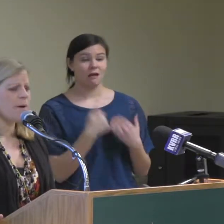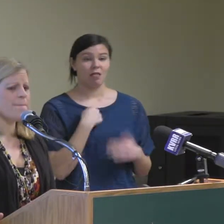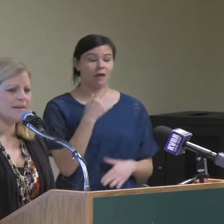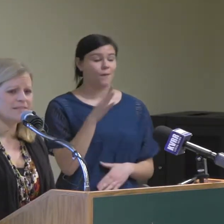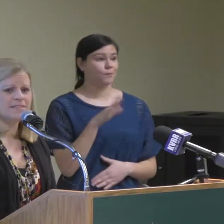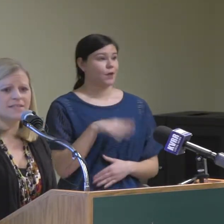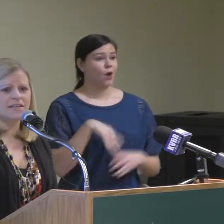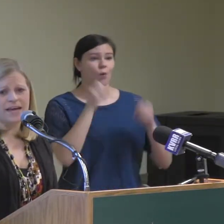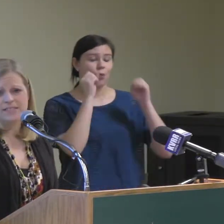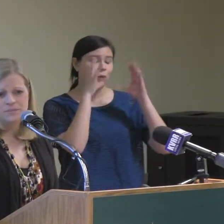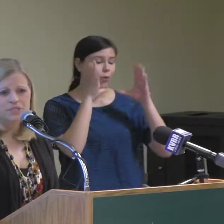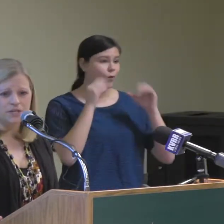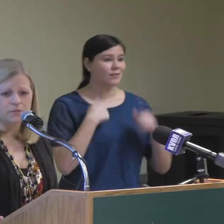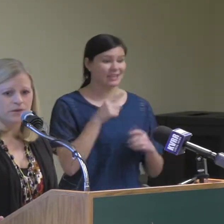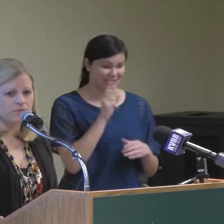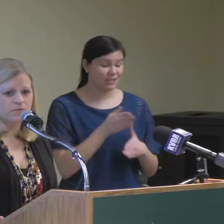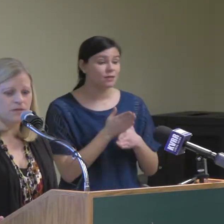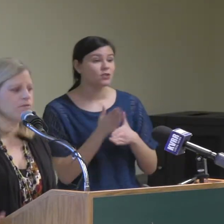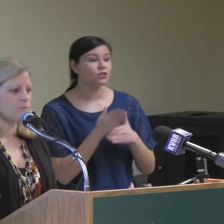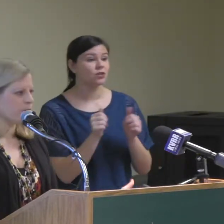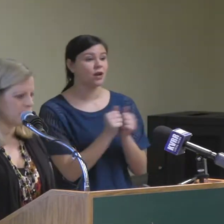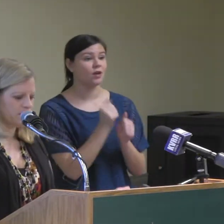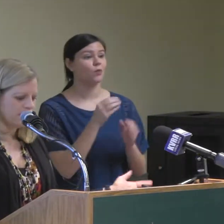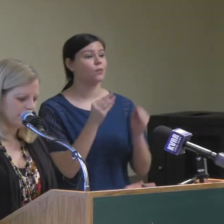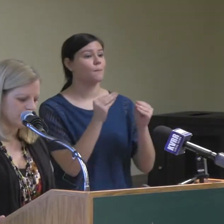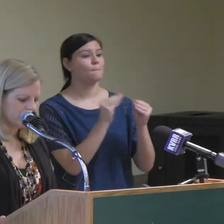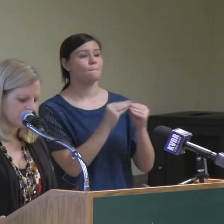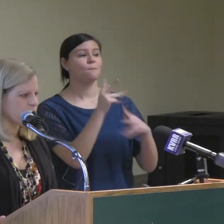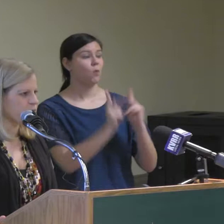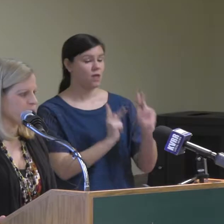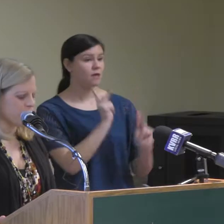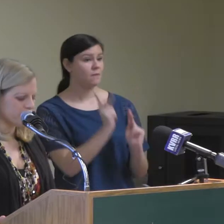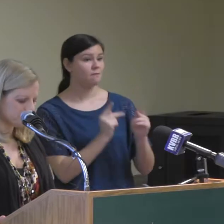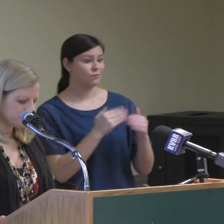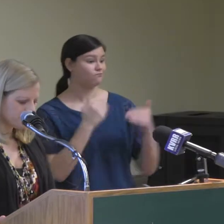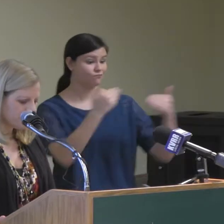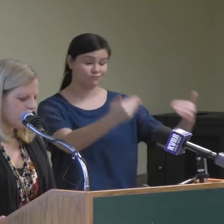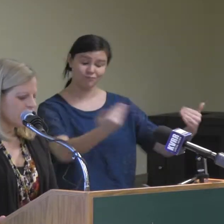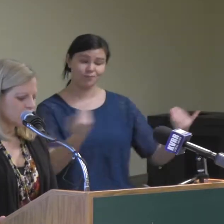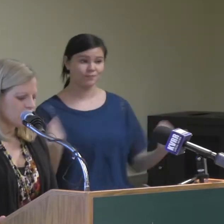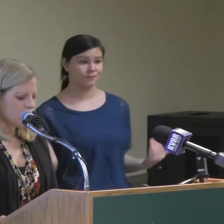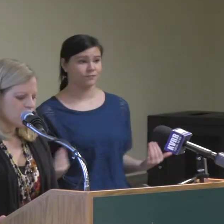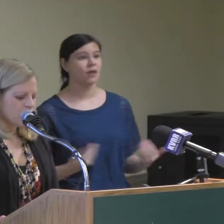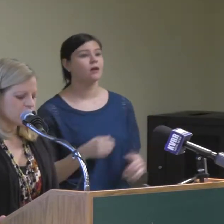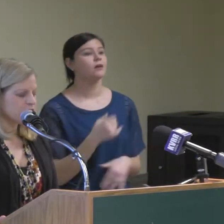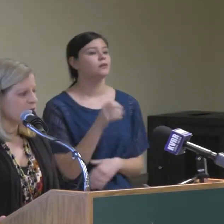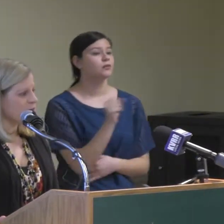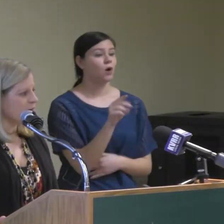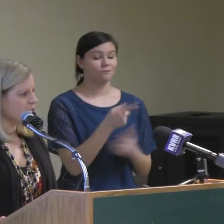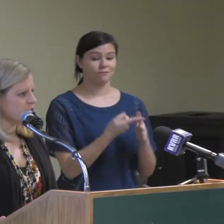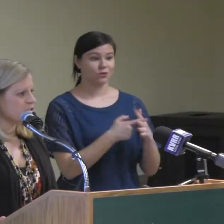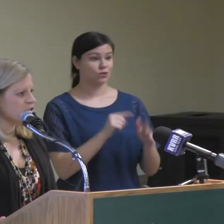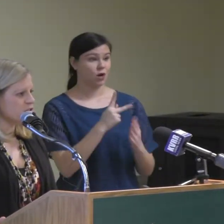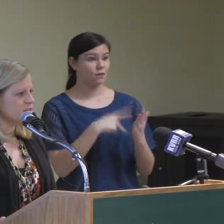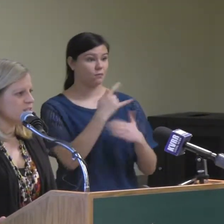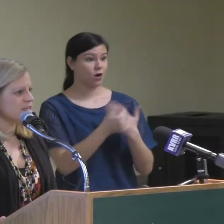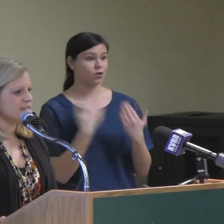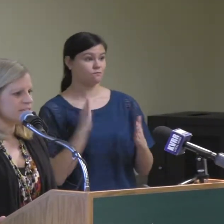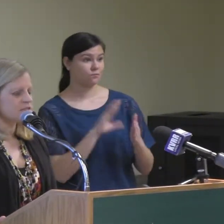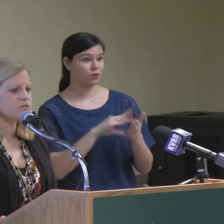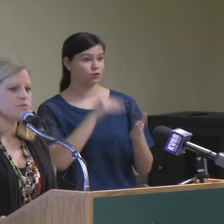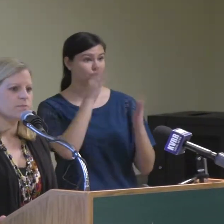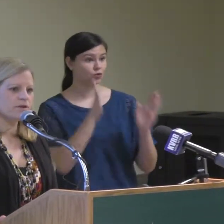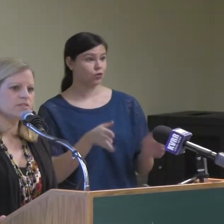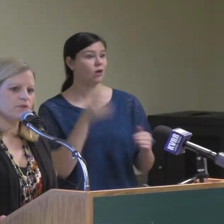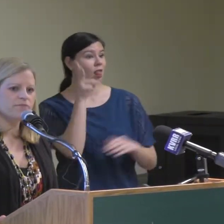so amazing that they had to be shared with even more people, and it just went from there. So, to start our project, our students